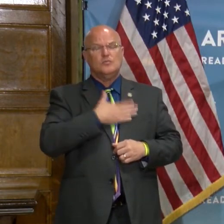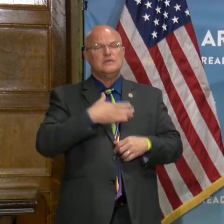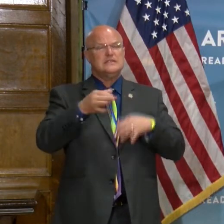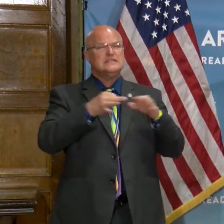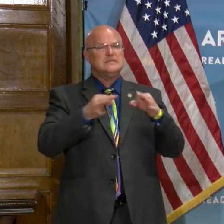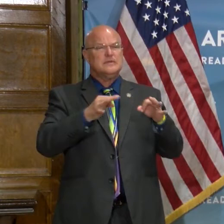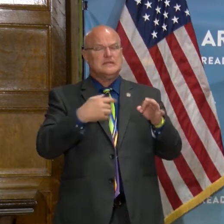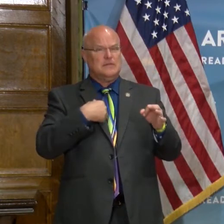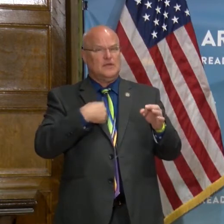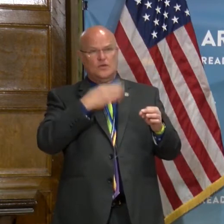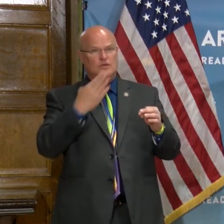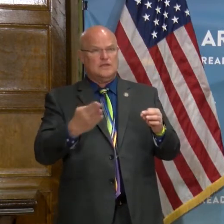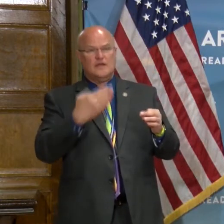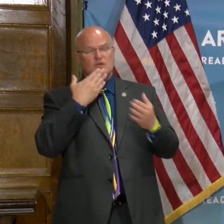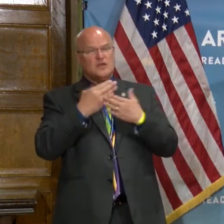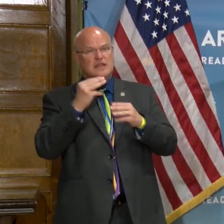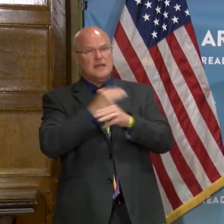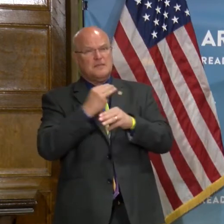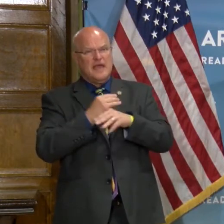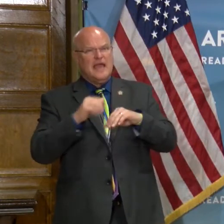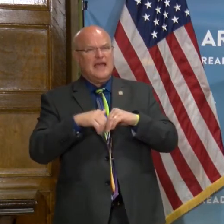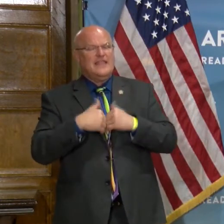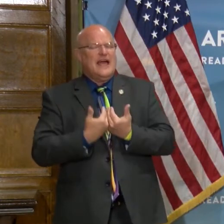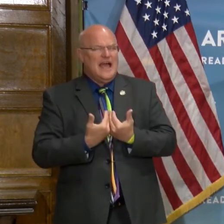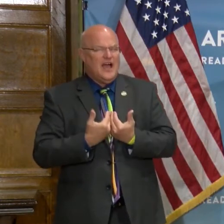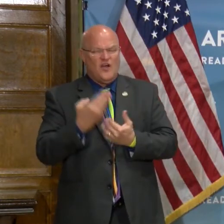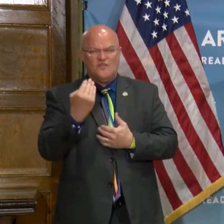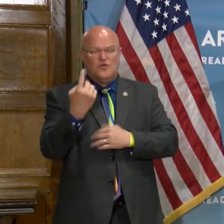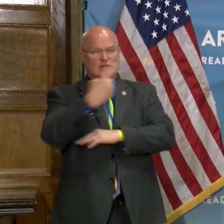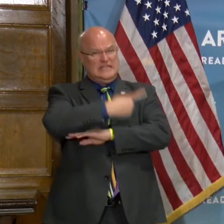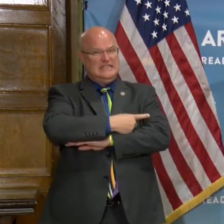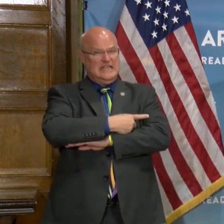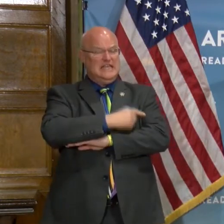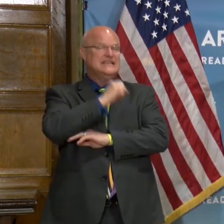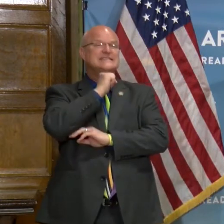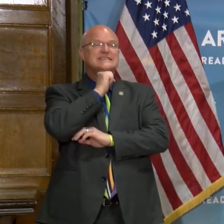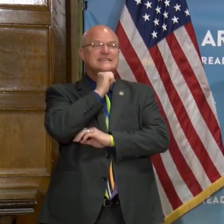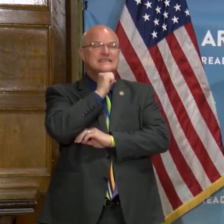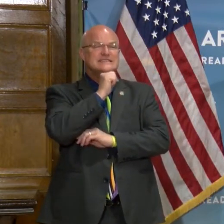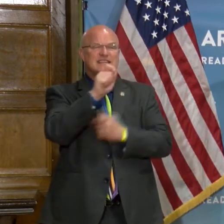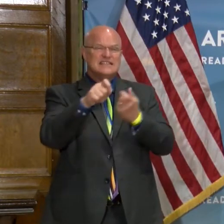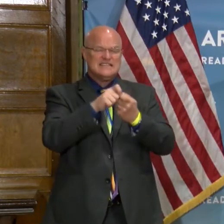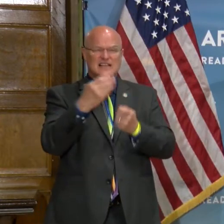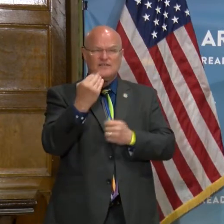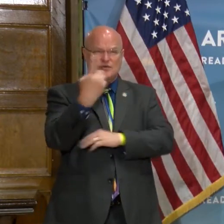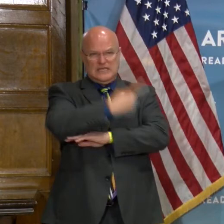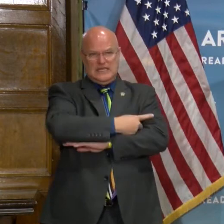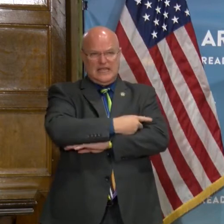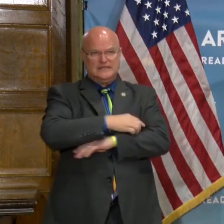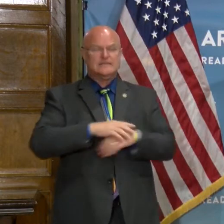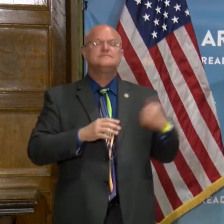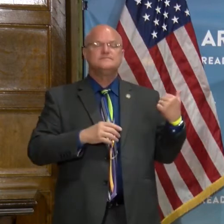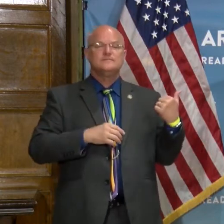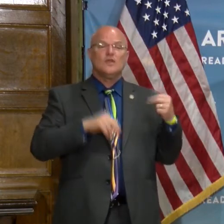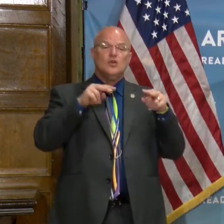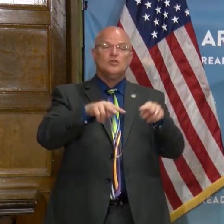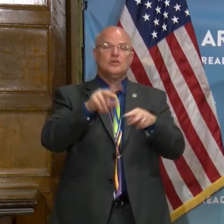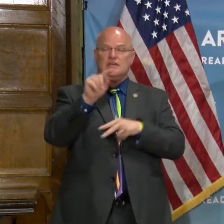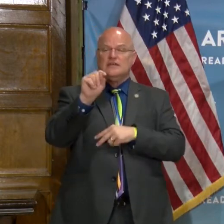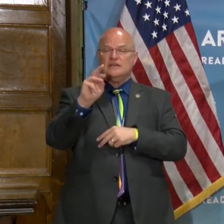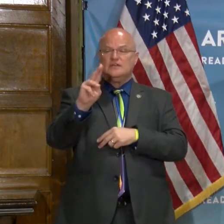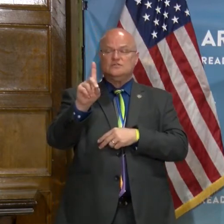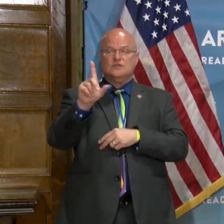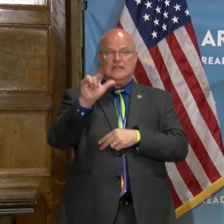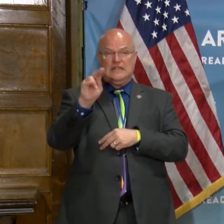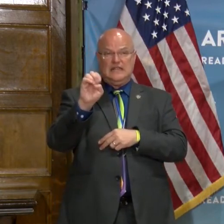to someone like me who is never good at math how 14 days is not exactly 14 days. Well, you can look at a trend line, first